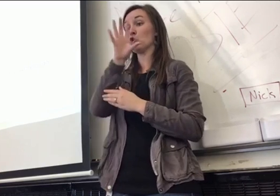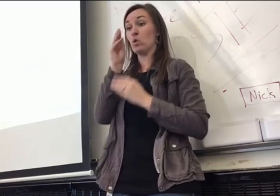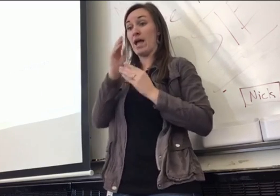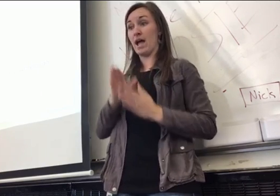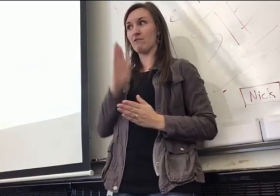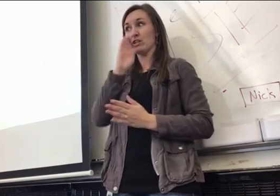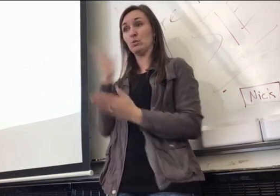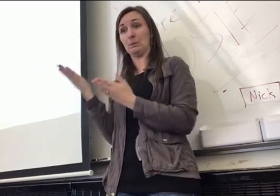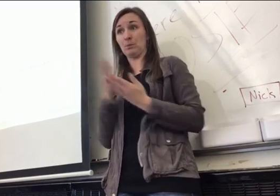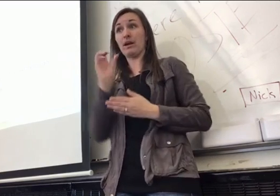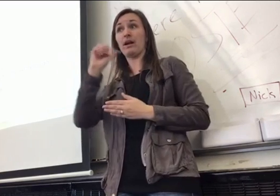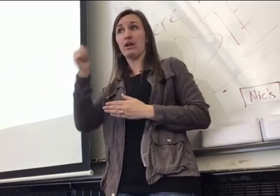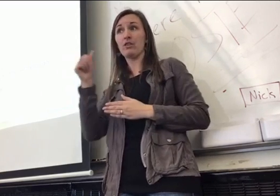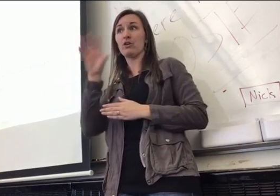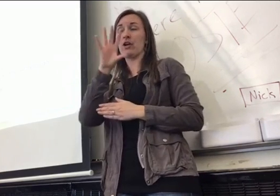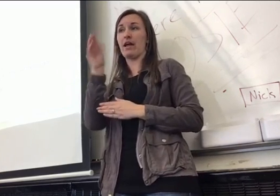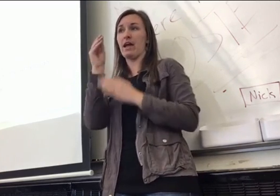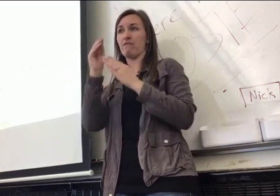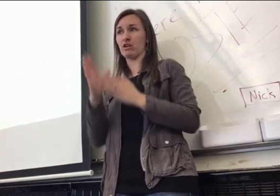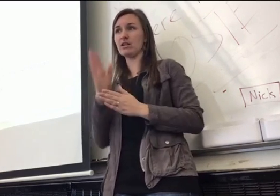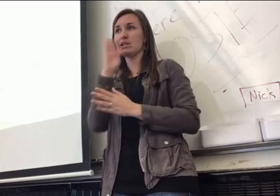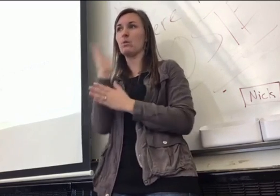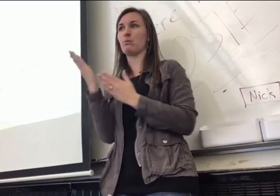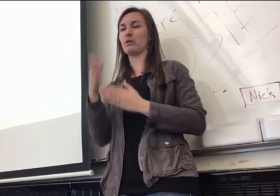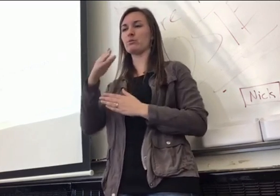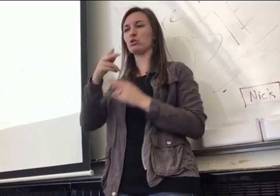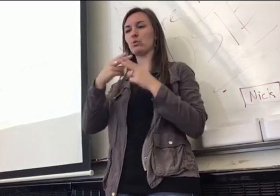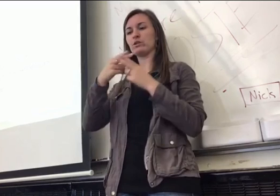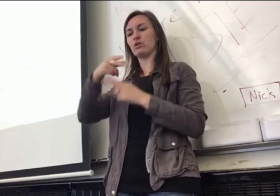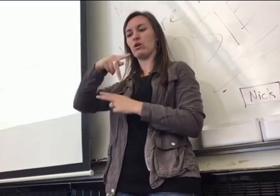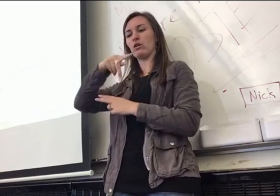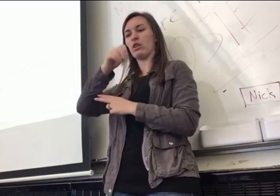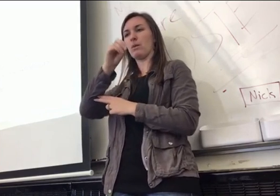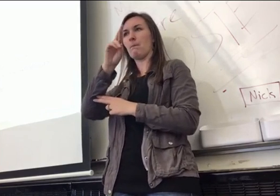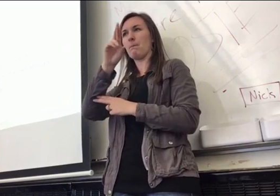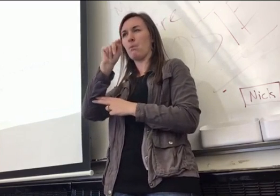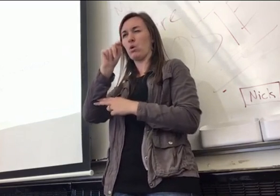to the port, to the ships, which is your next picture.